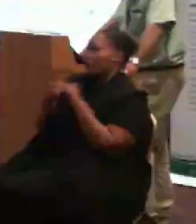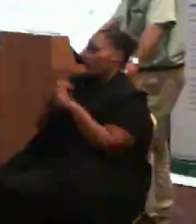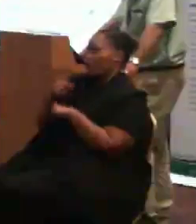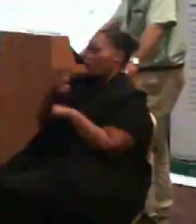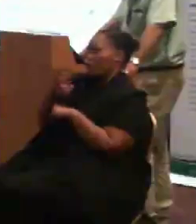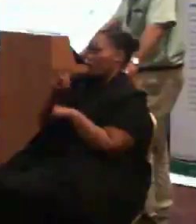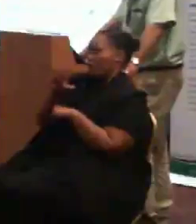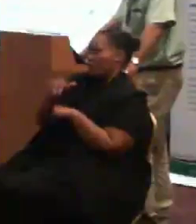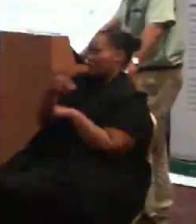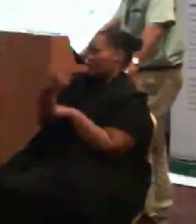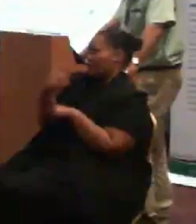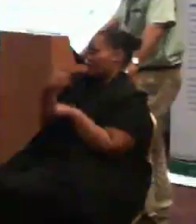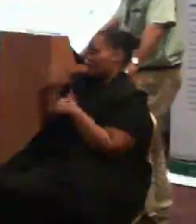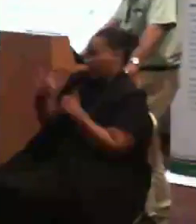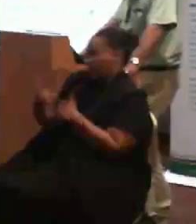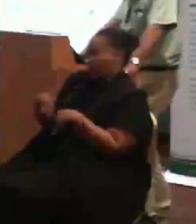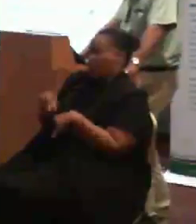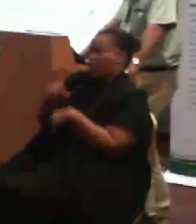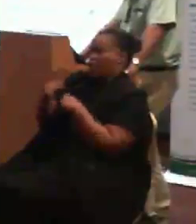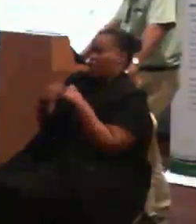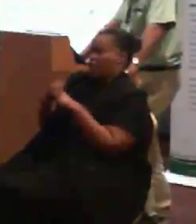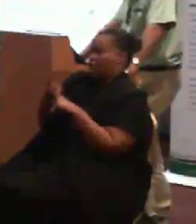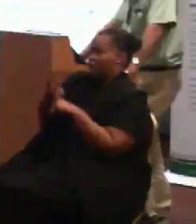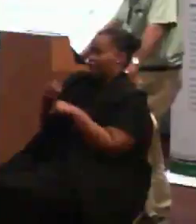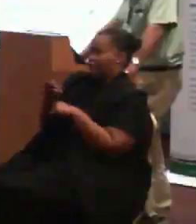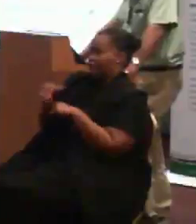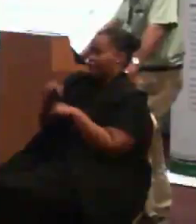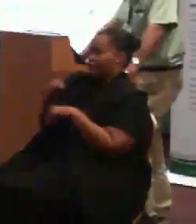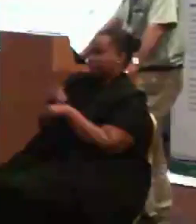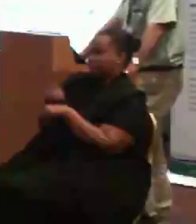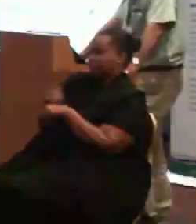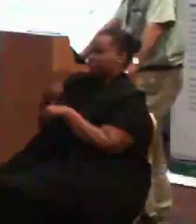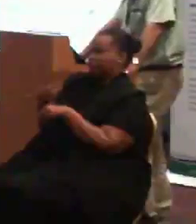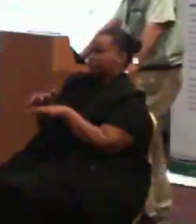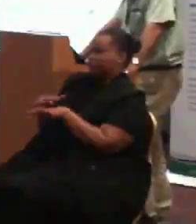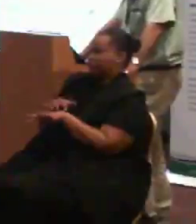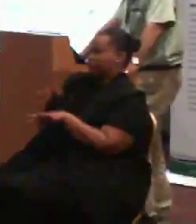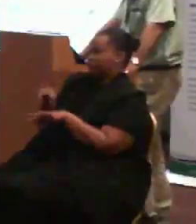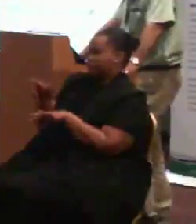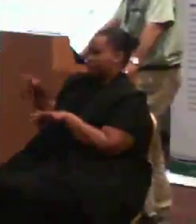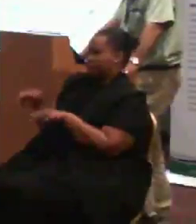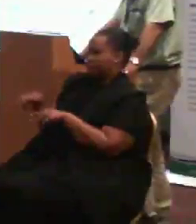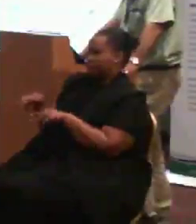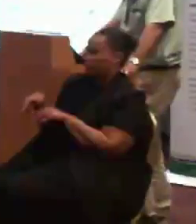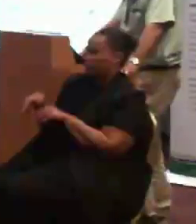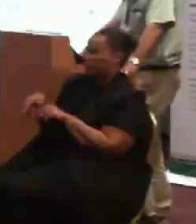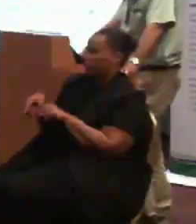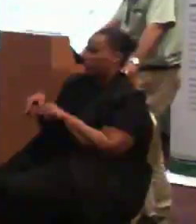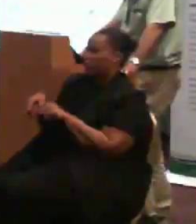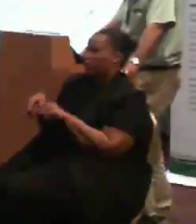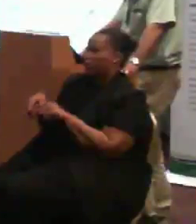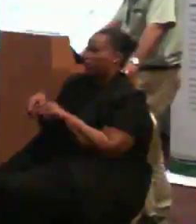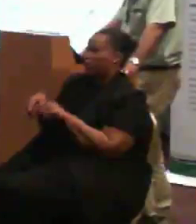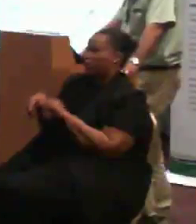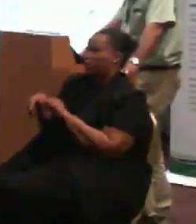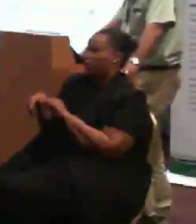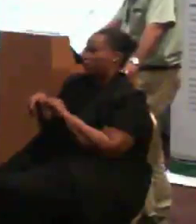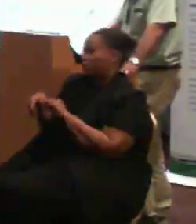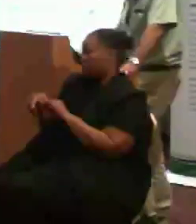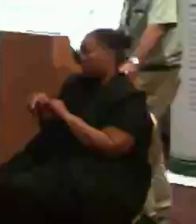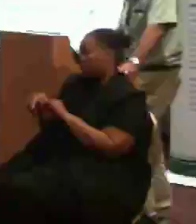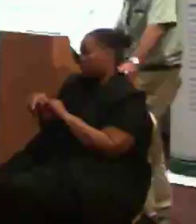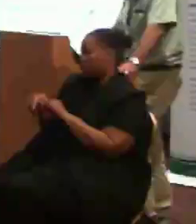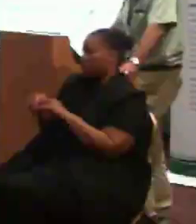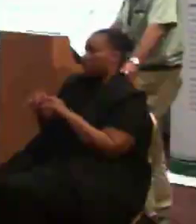huge impact on the financial status of the farmers in the Northern Cape. The debt of agriculture in the Northern Cape is